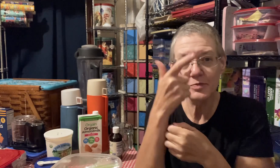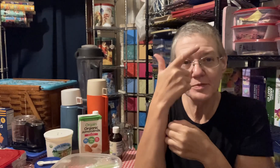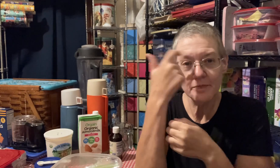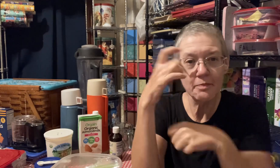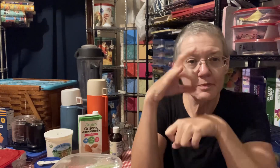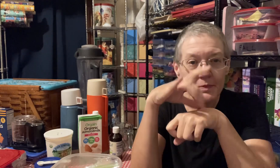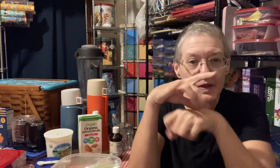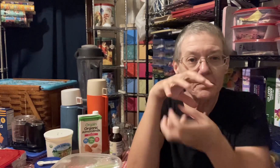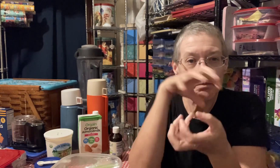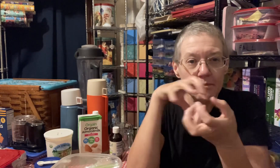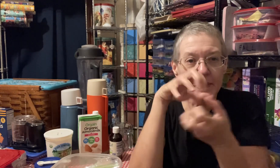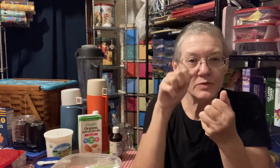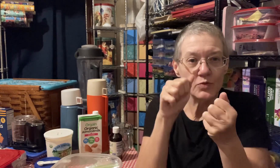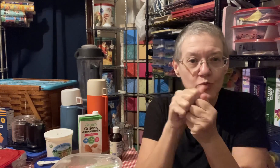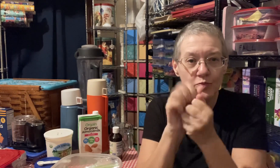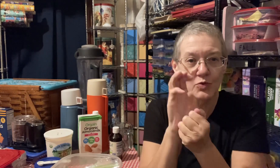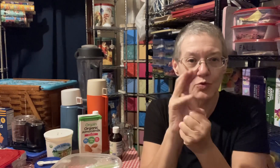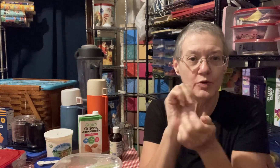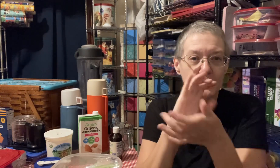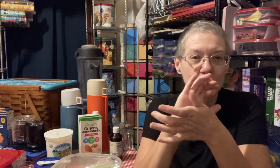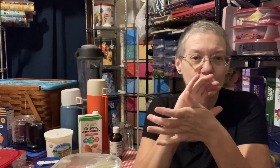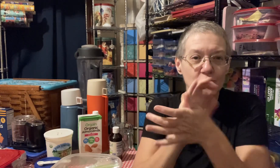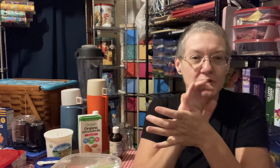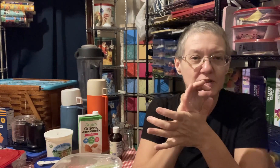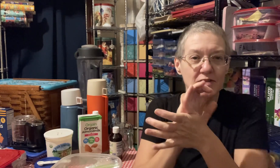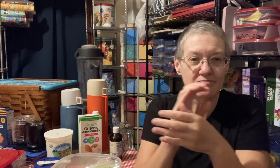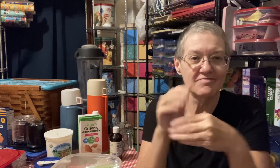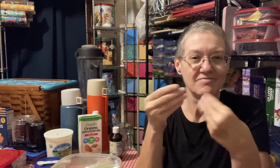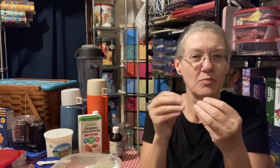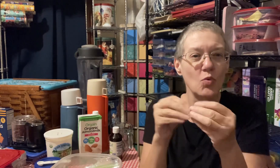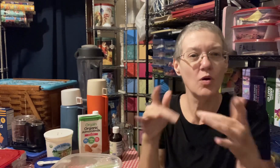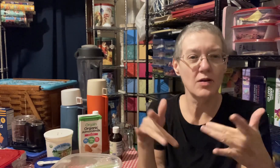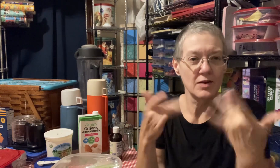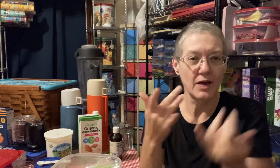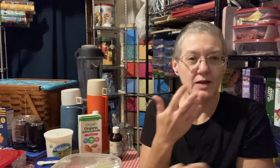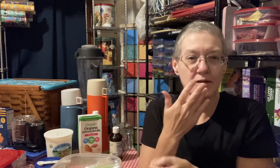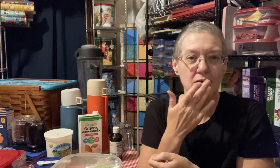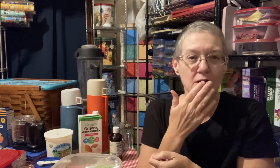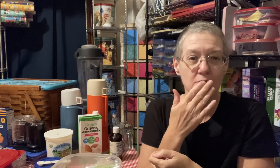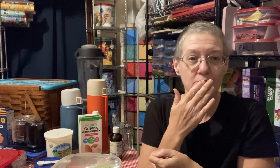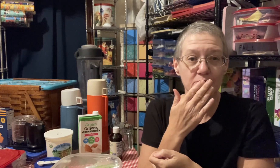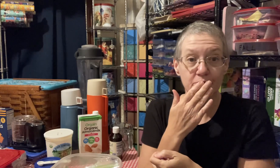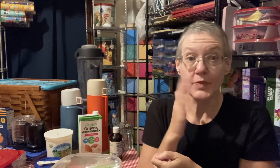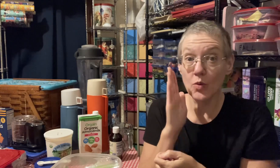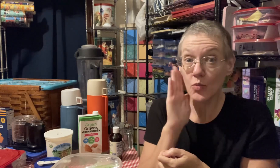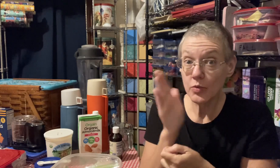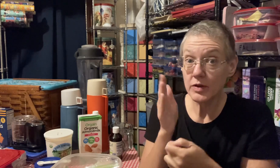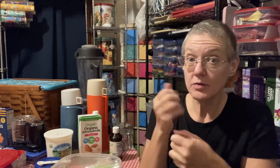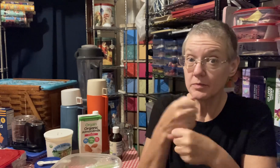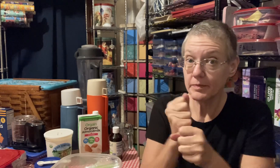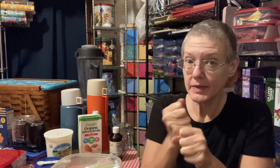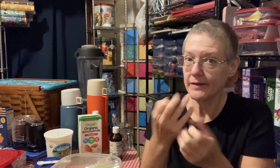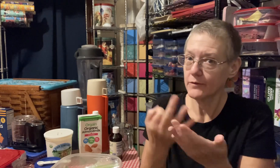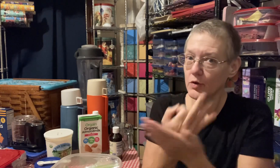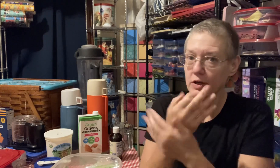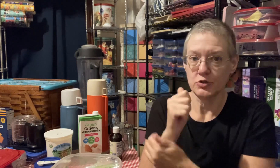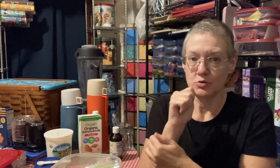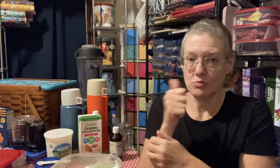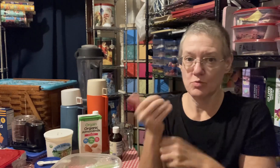They're a light orange color because the pumpkin's been mixed with cream cheese, so the color's lighter. I'm also going to be